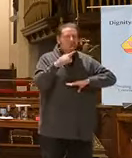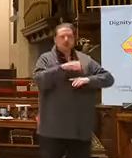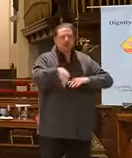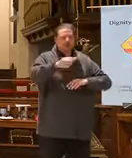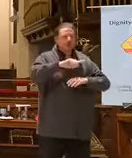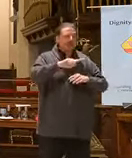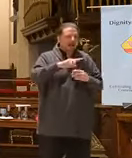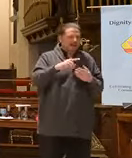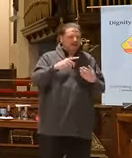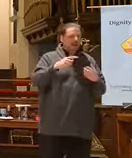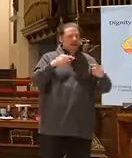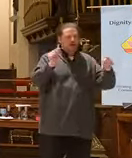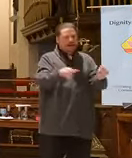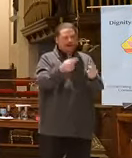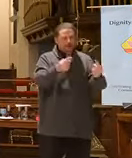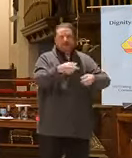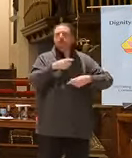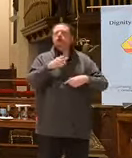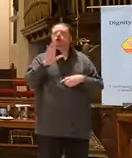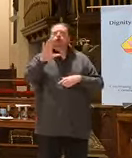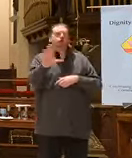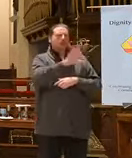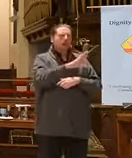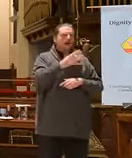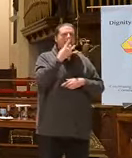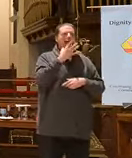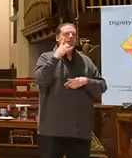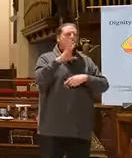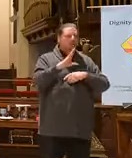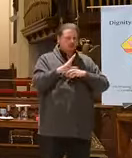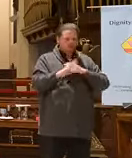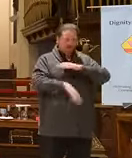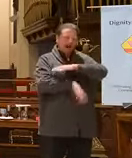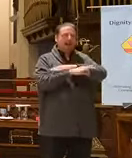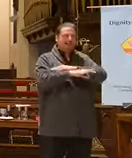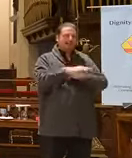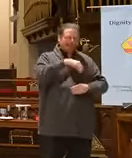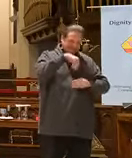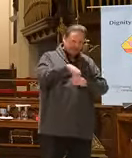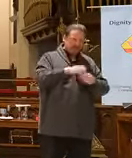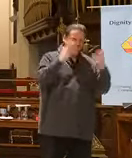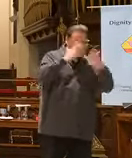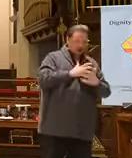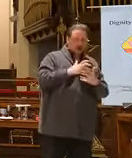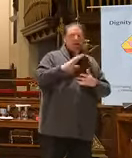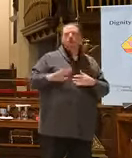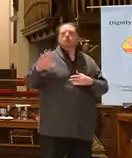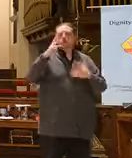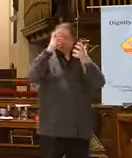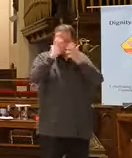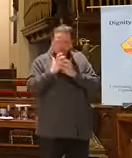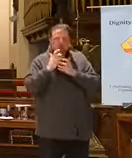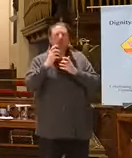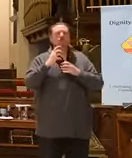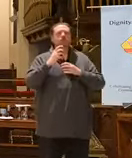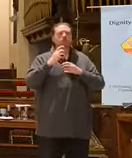afflicted, then your light shall rise in the darkness and your gloom be like the